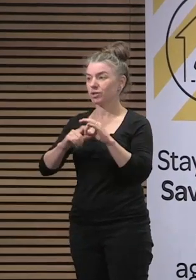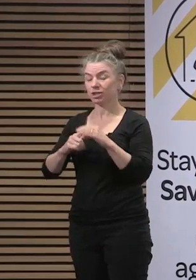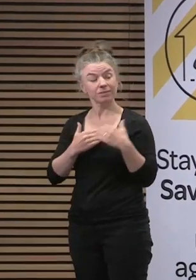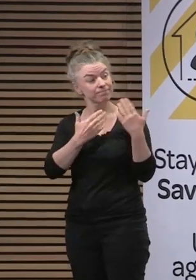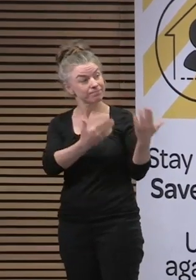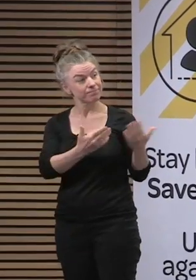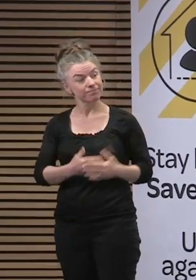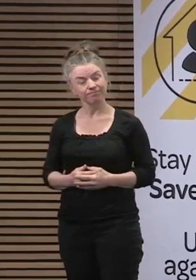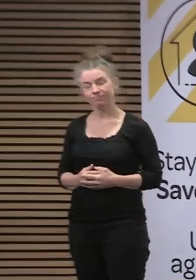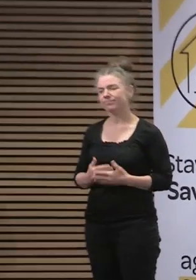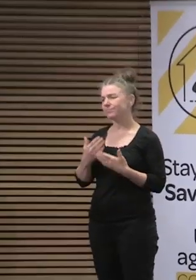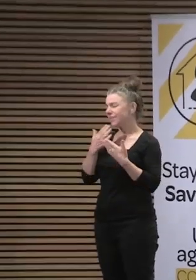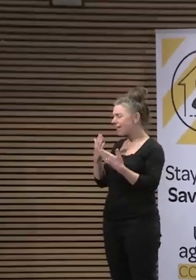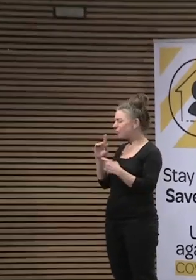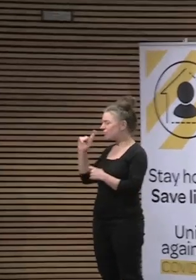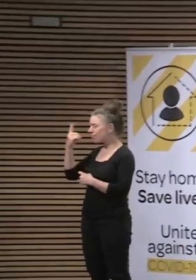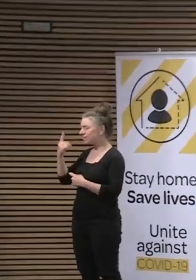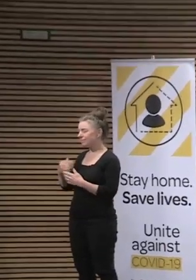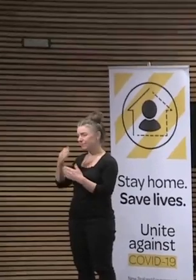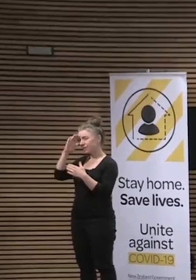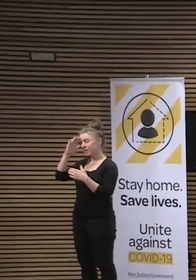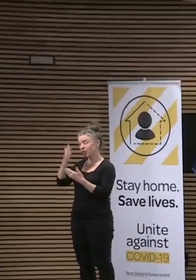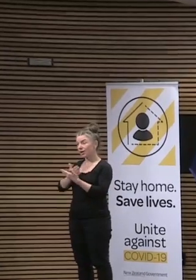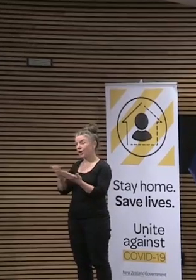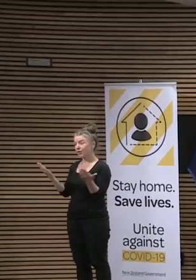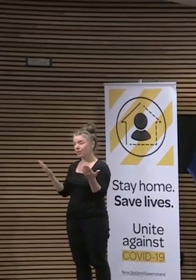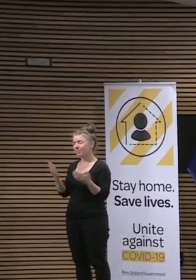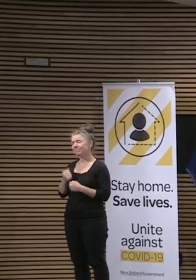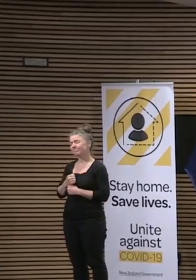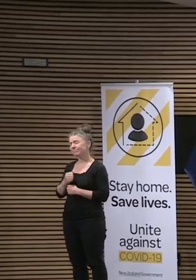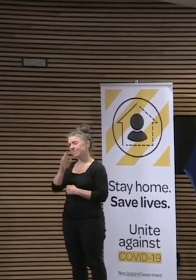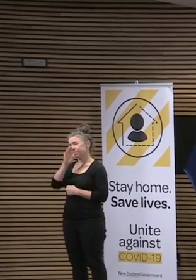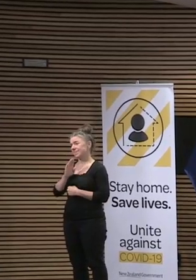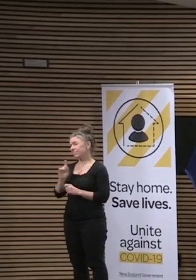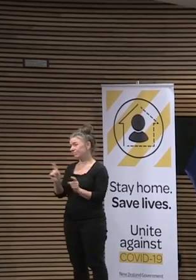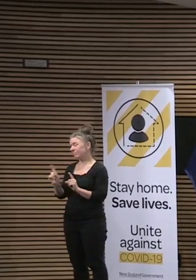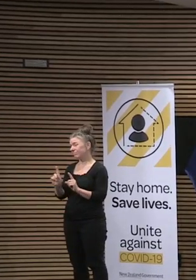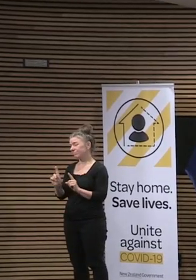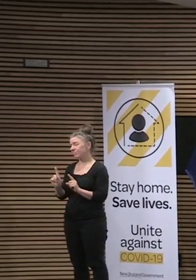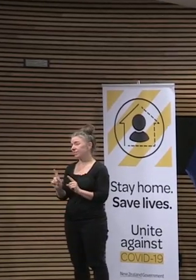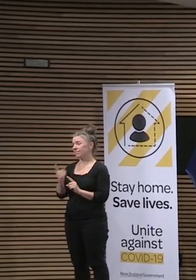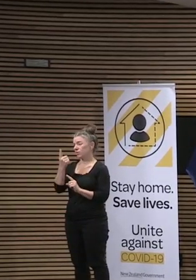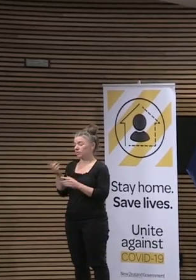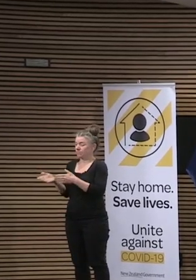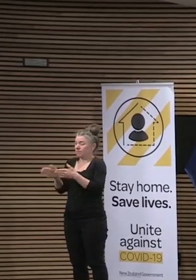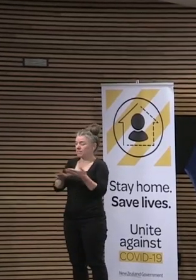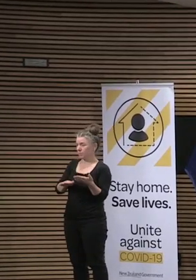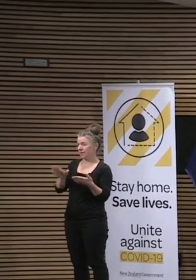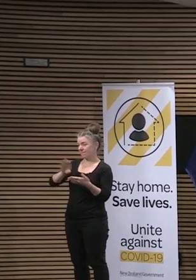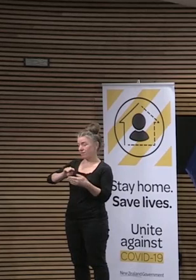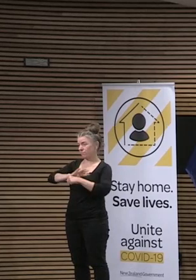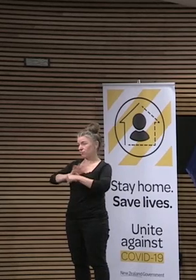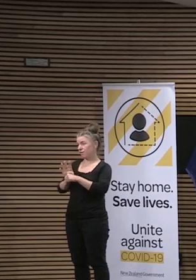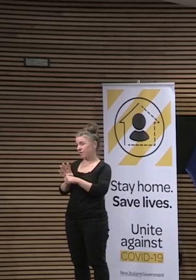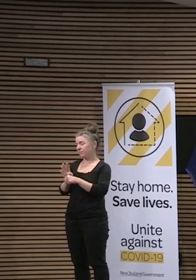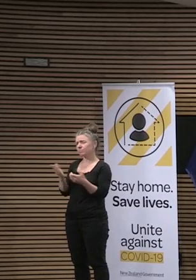Bloomfield. Thank you, PM. Kia ora koutou katoa. Sadly, New Zealand has had its first death linked to COVID-19